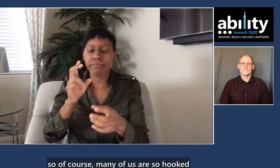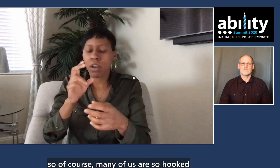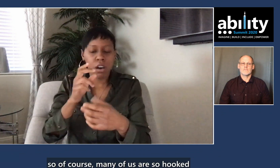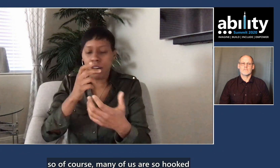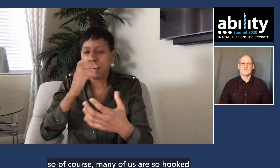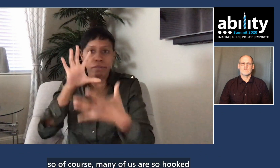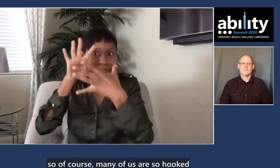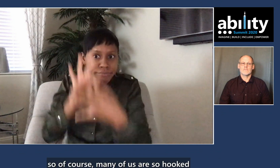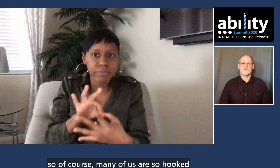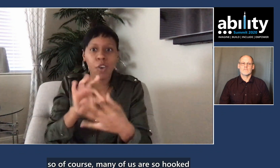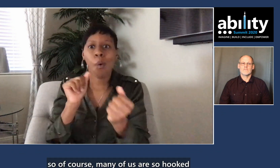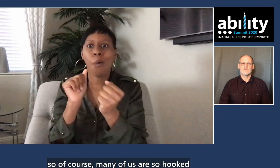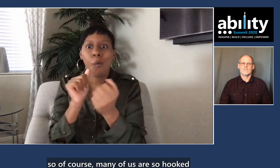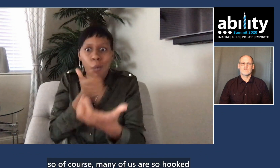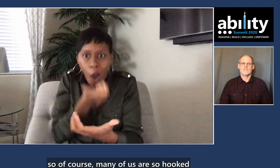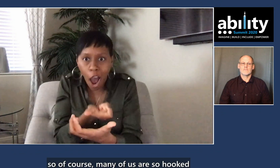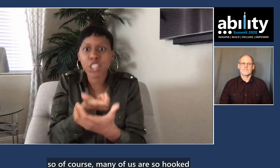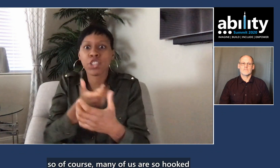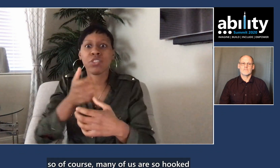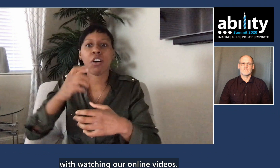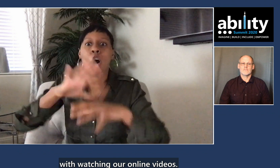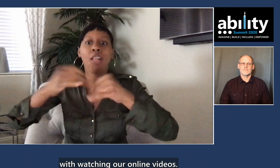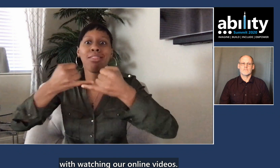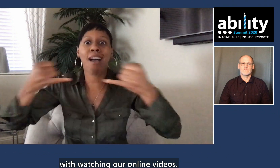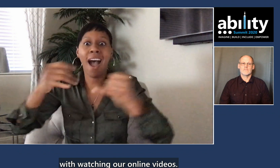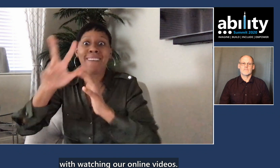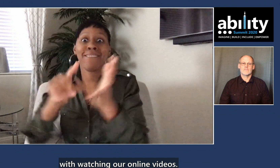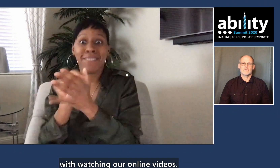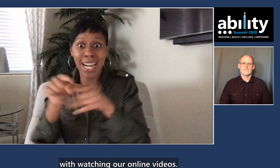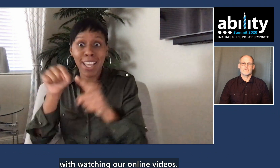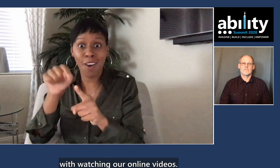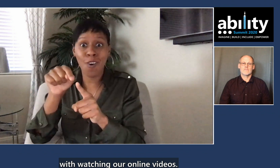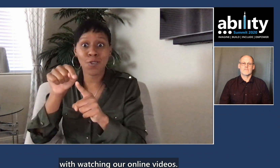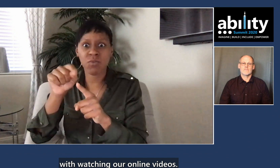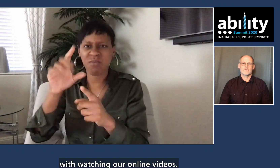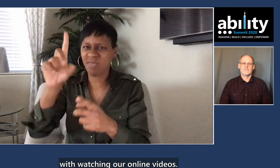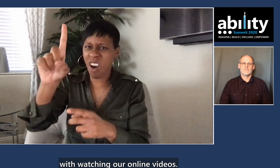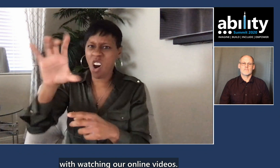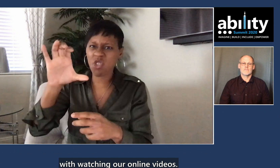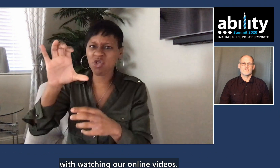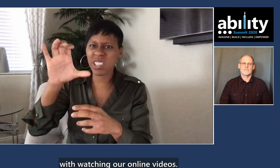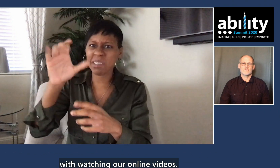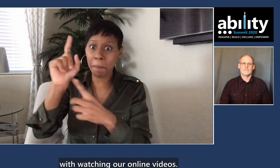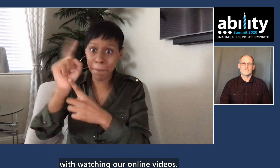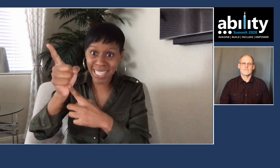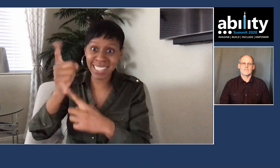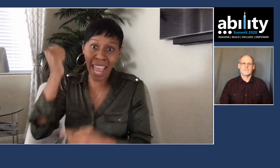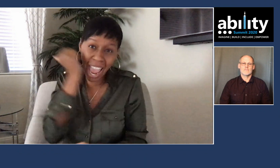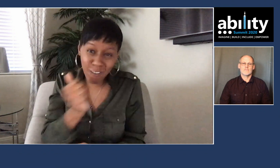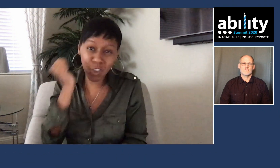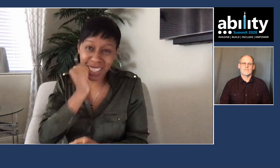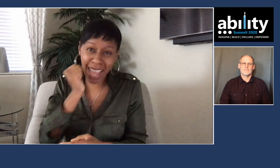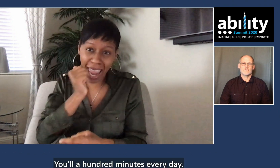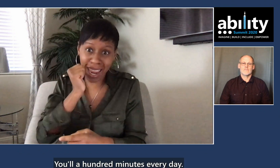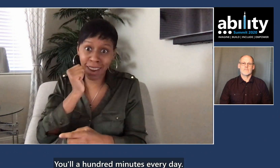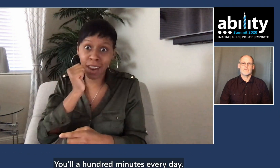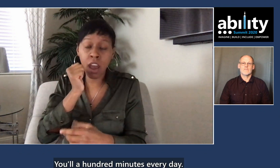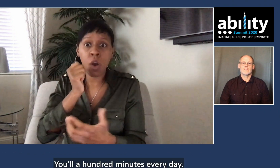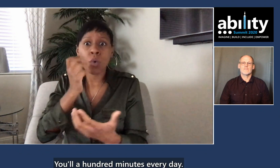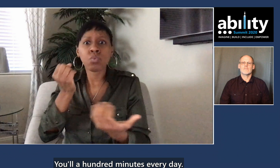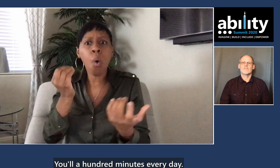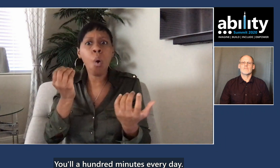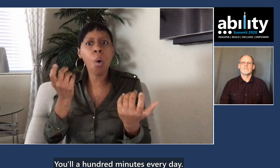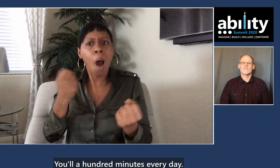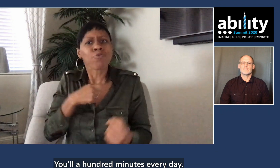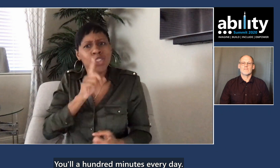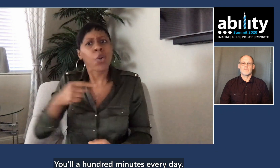are so hooked with watching our online videos, 100 minutes